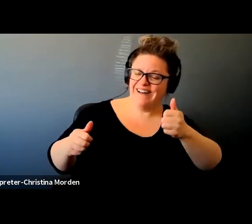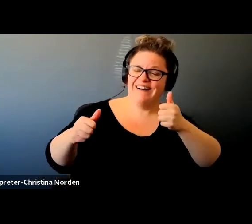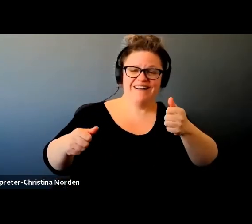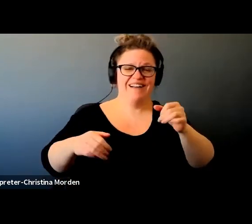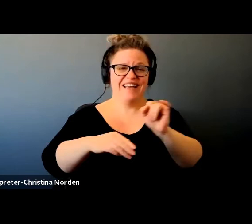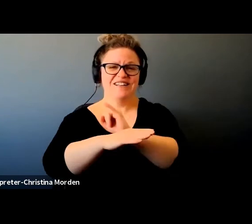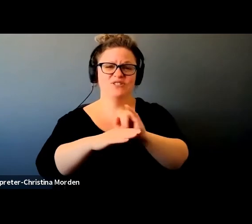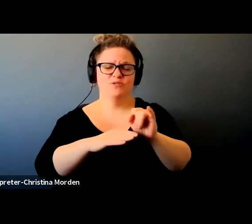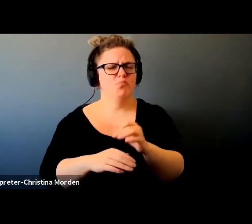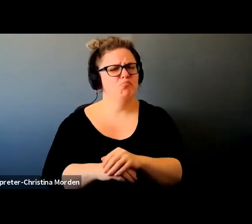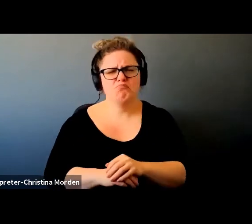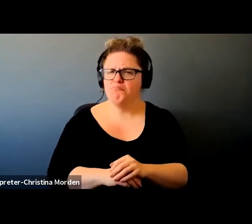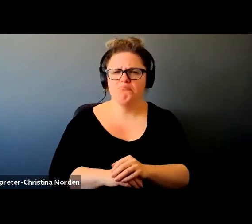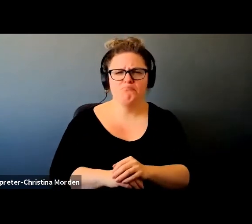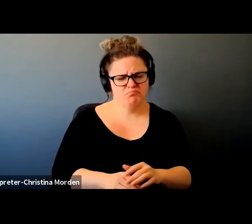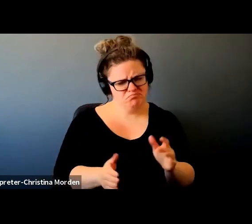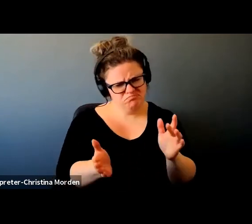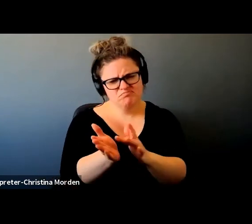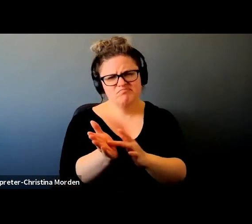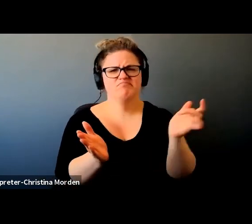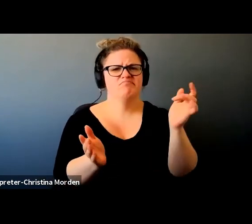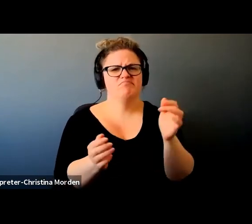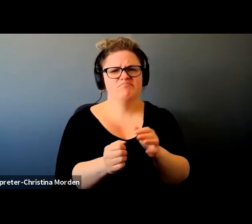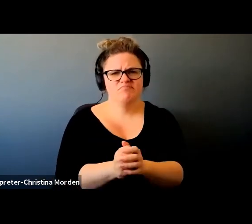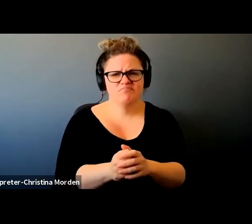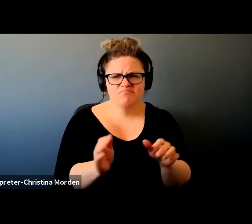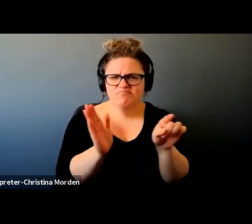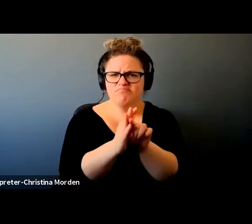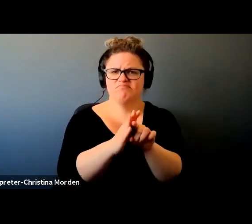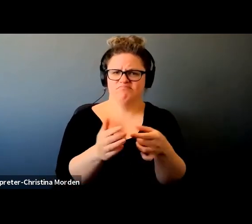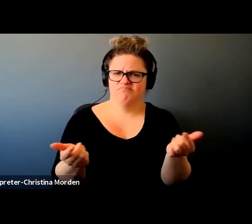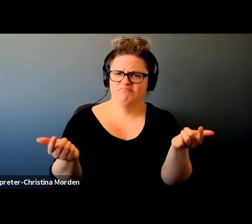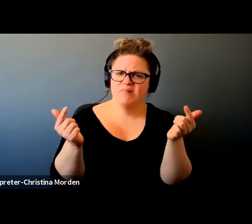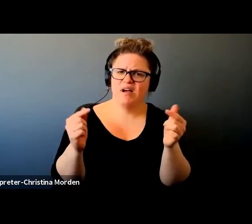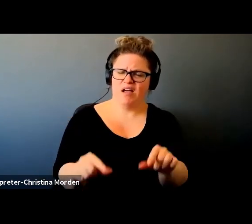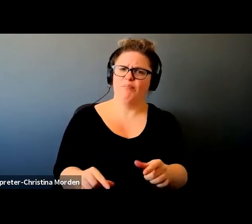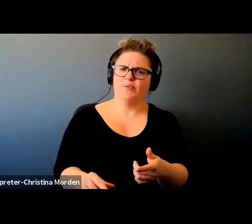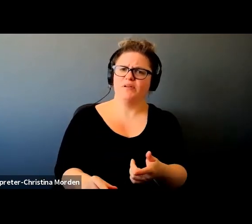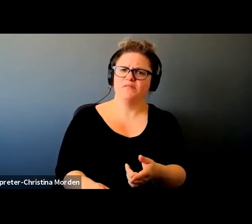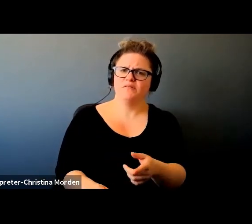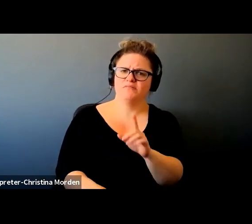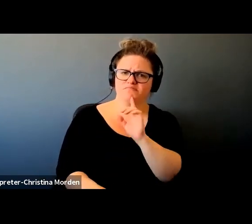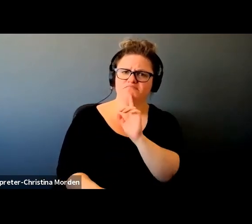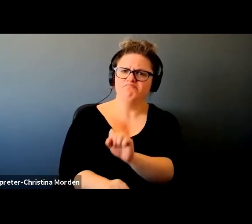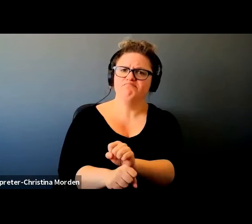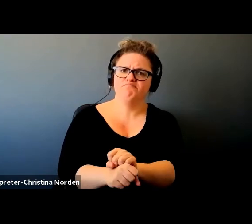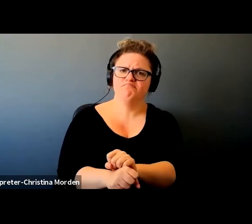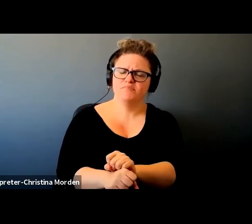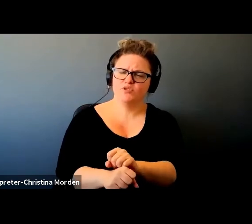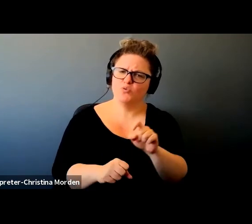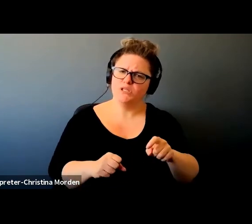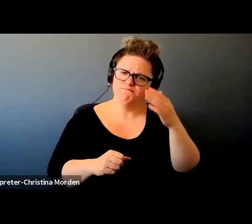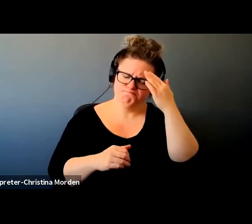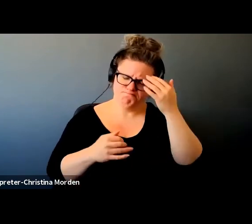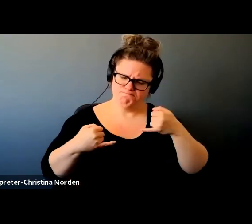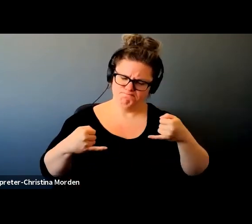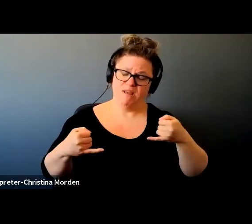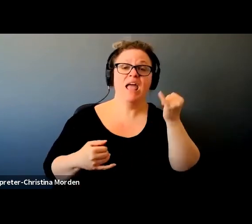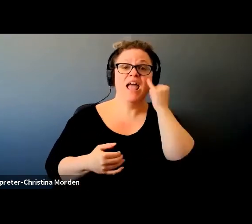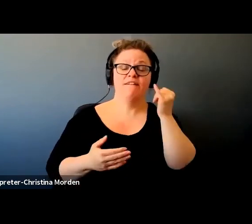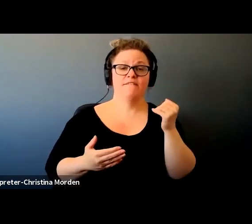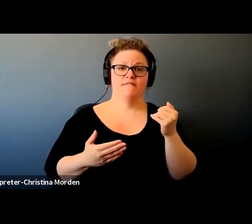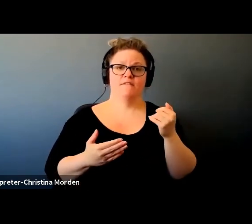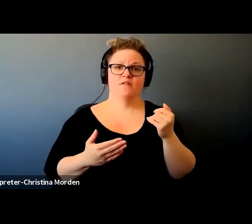just masked under that friendliness. And especially when people are new and eager